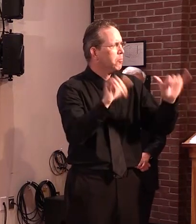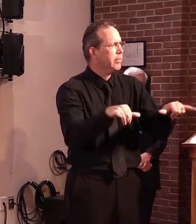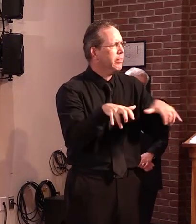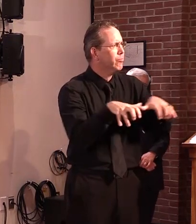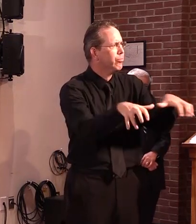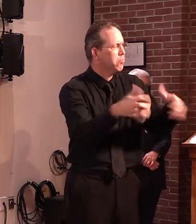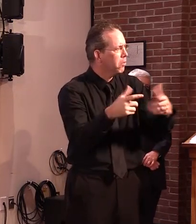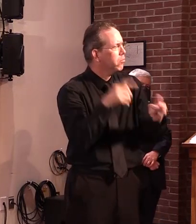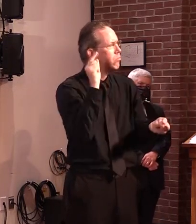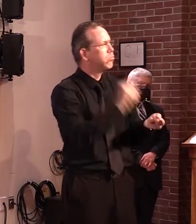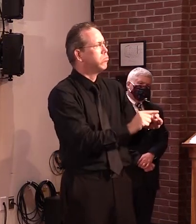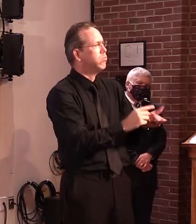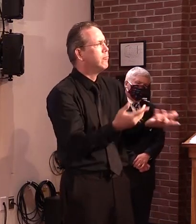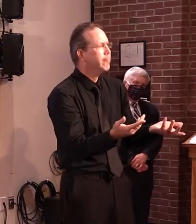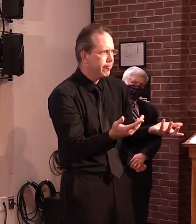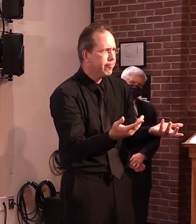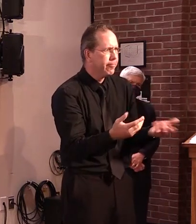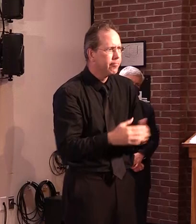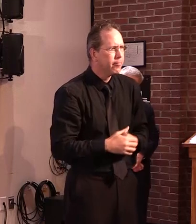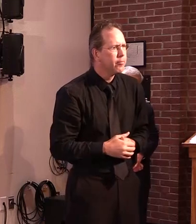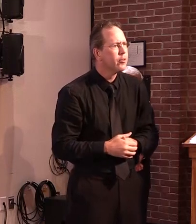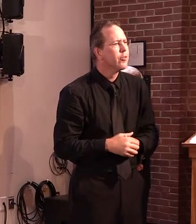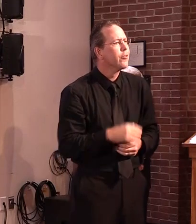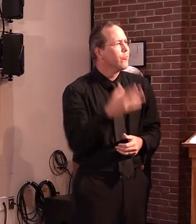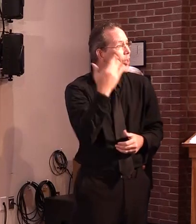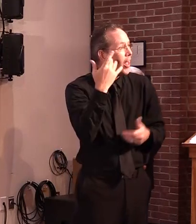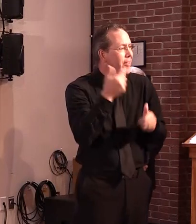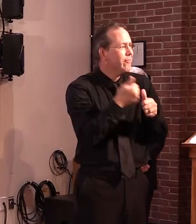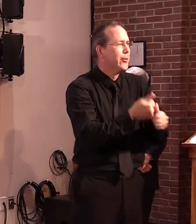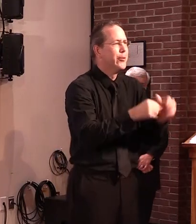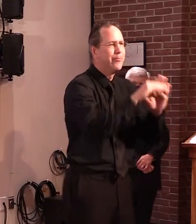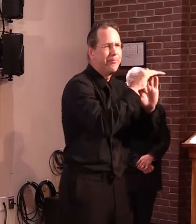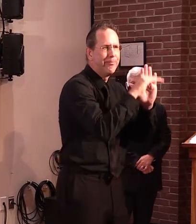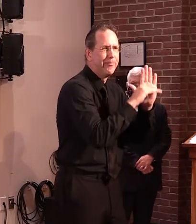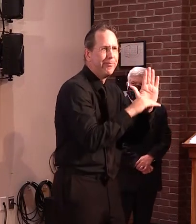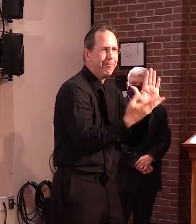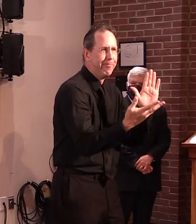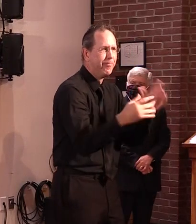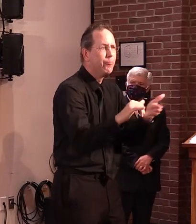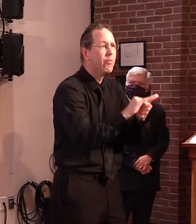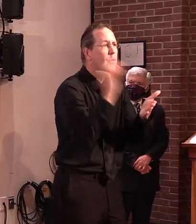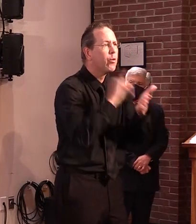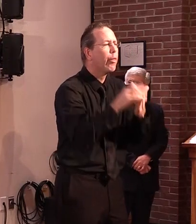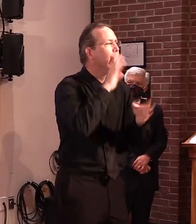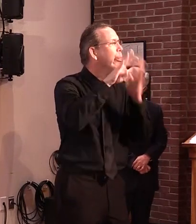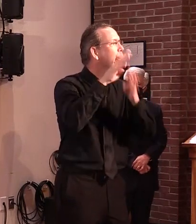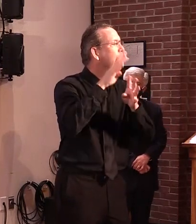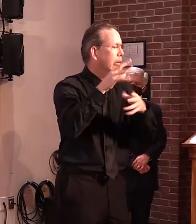from the numbers that I've seen, Vermont has done it correctly.